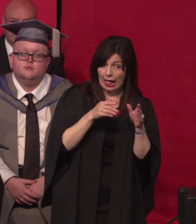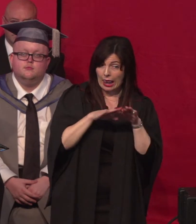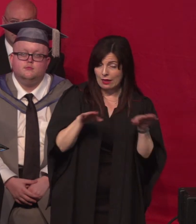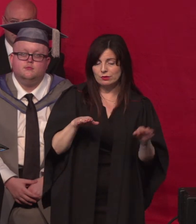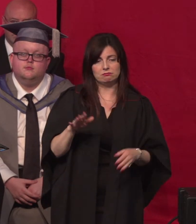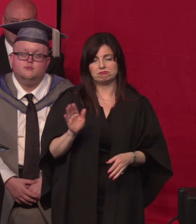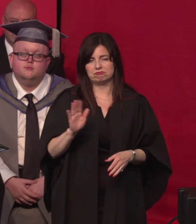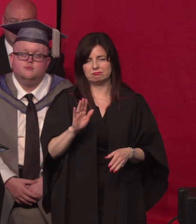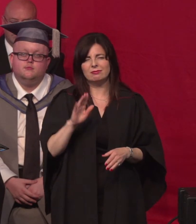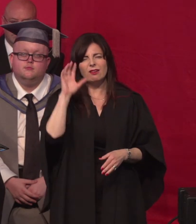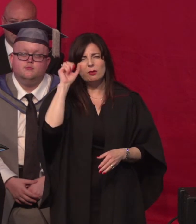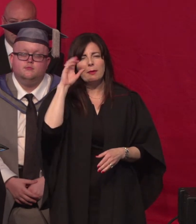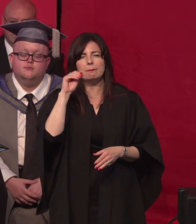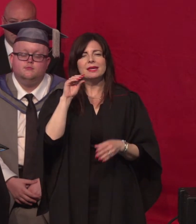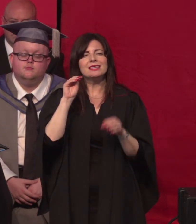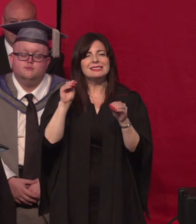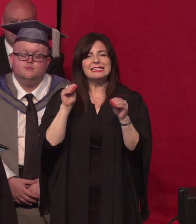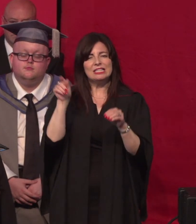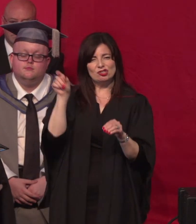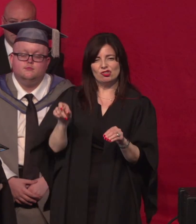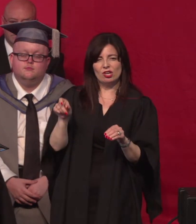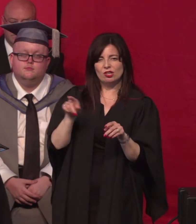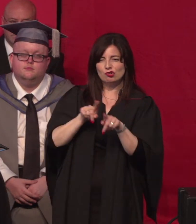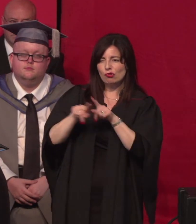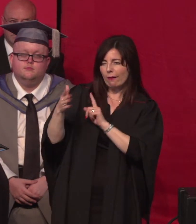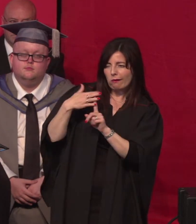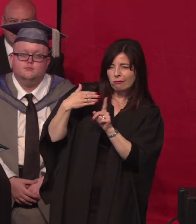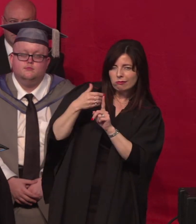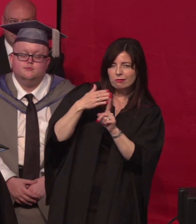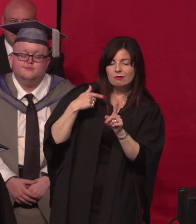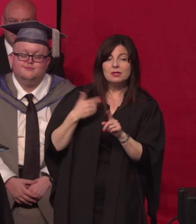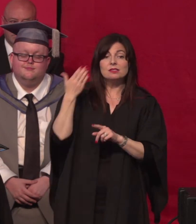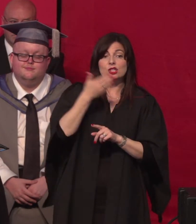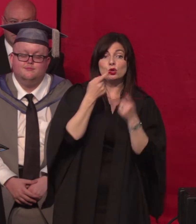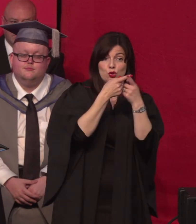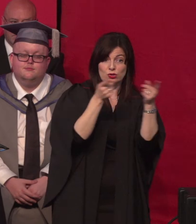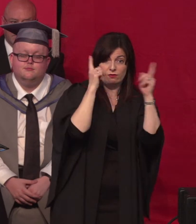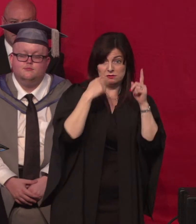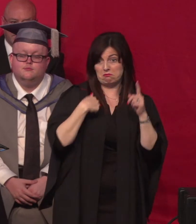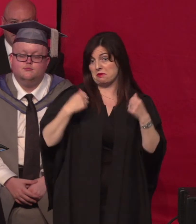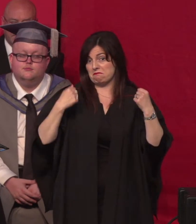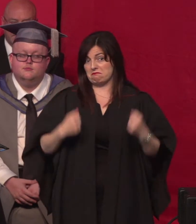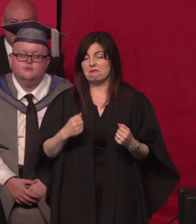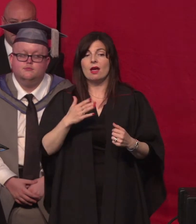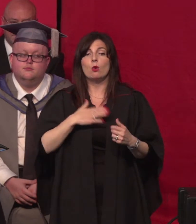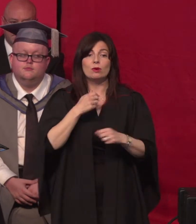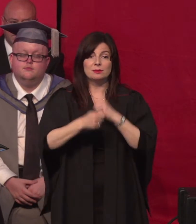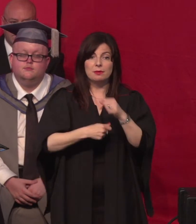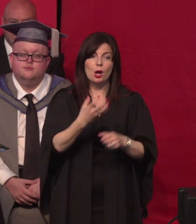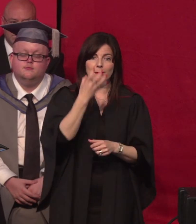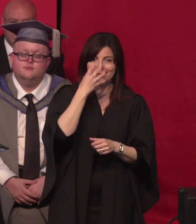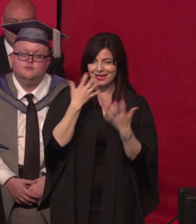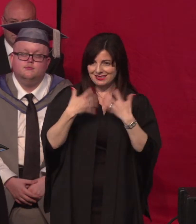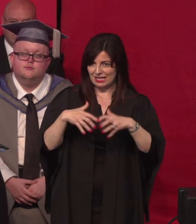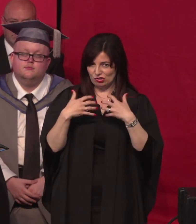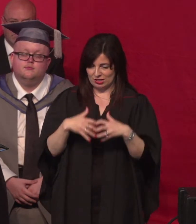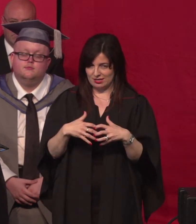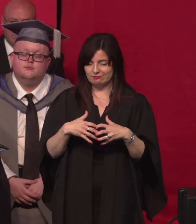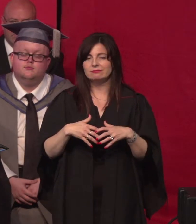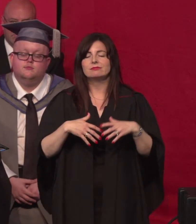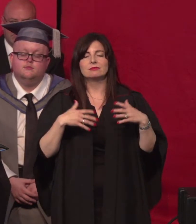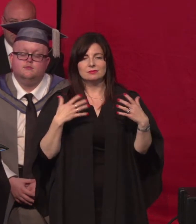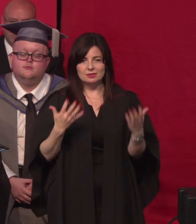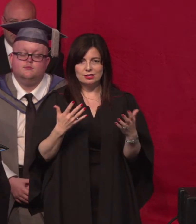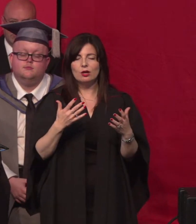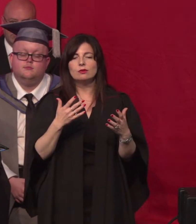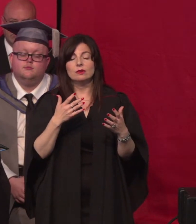I remember a teacher at my school trying to persuade me to go to university, but I was adamant I wanted to be a gas engineer. And so,